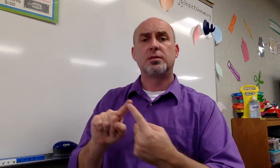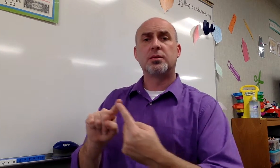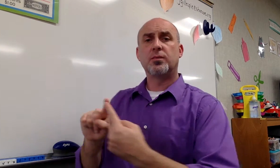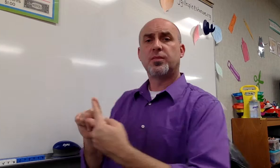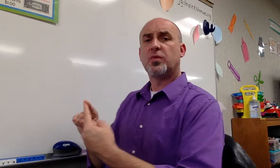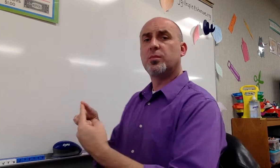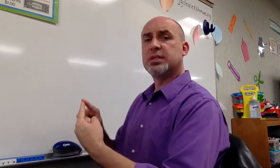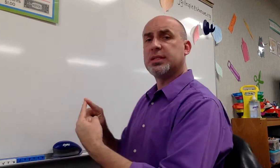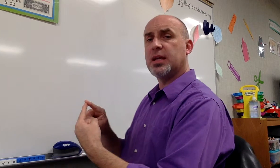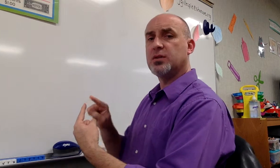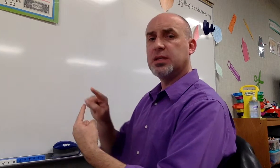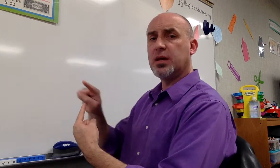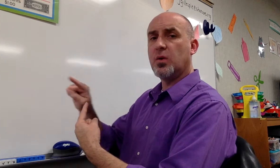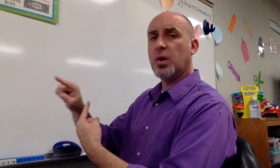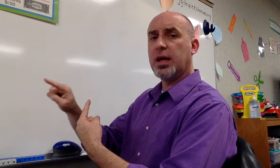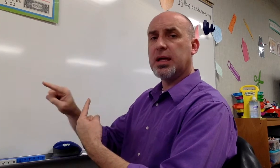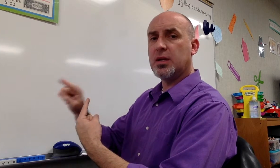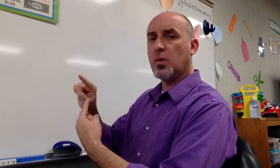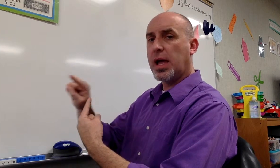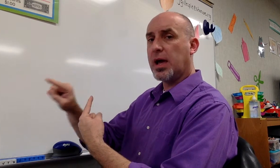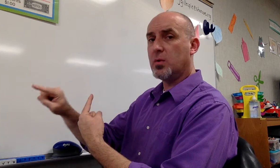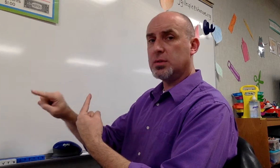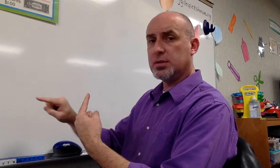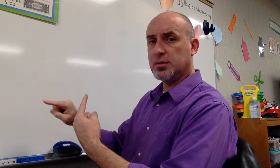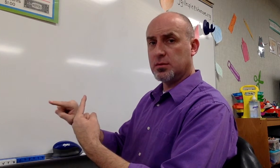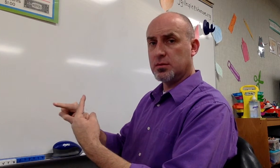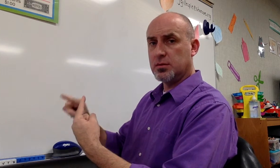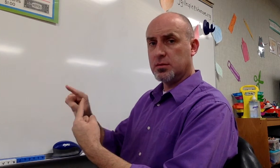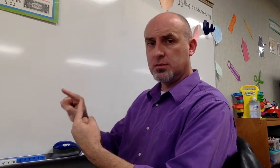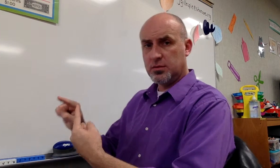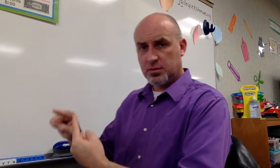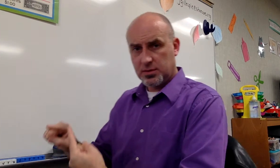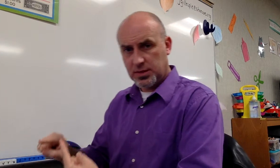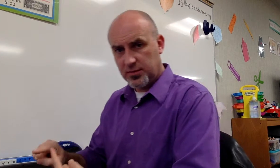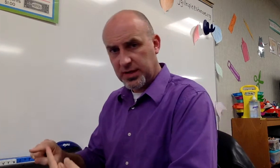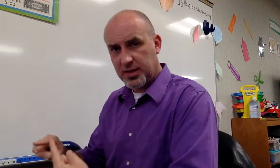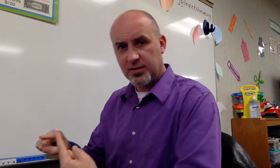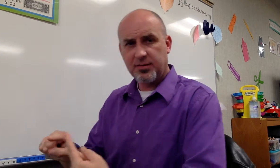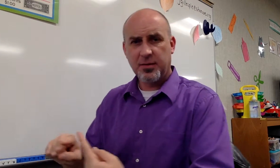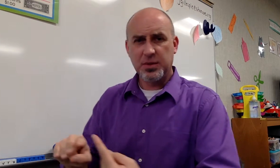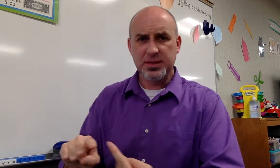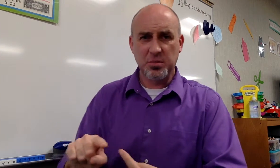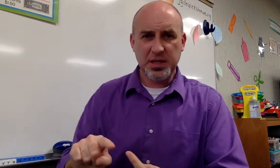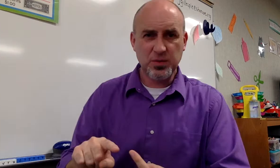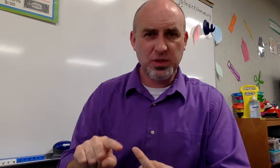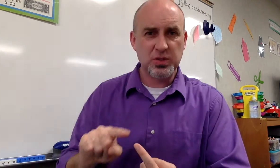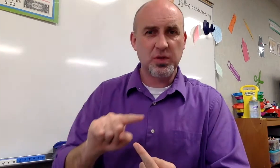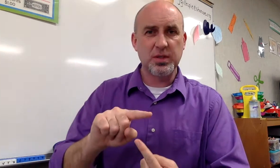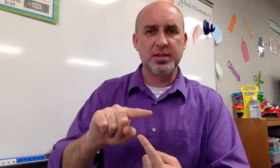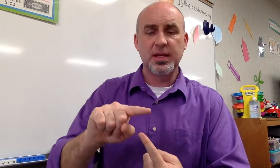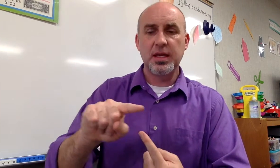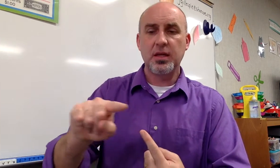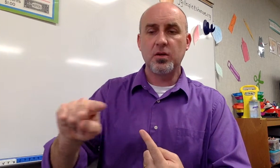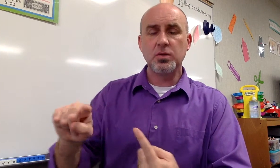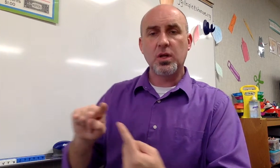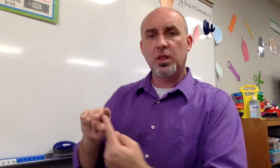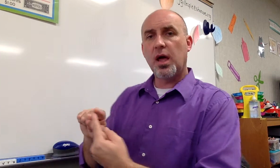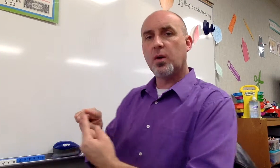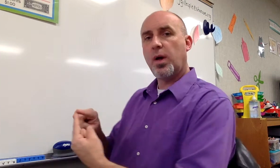So from the side, you'll see I kind of go out. Let's see if I can, what's the best way to show this? It goes